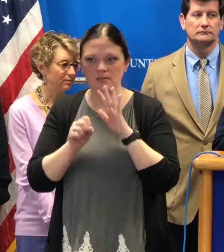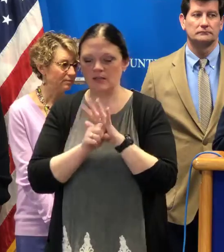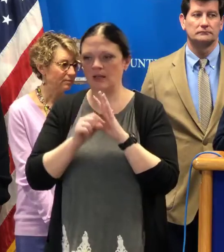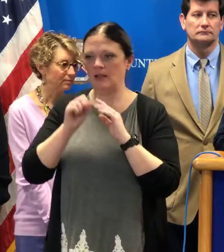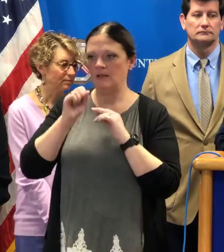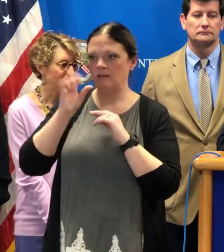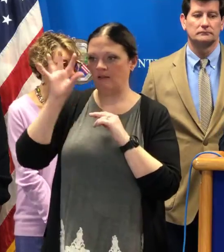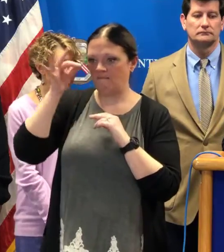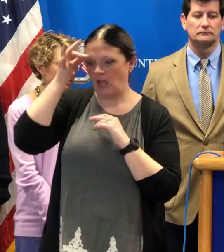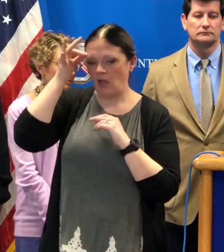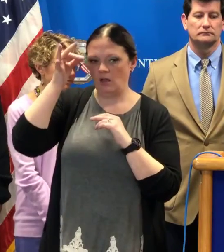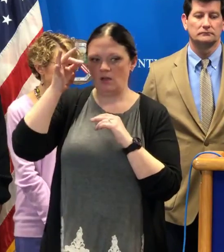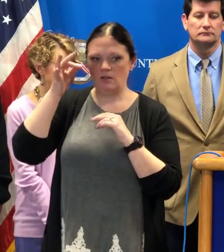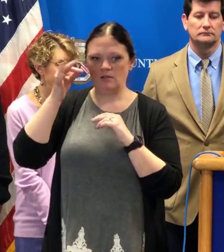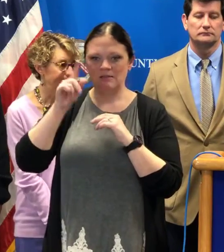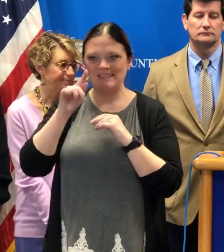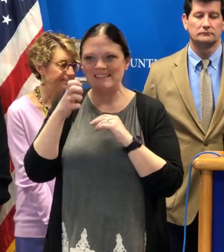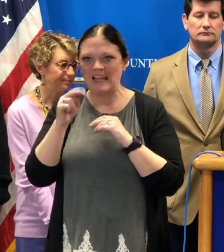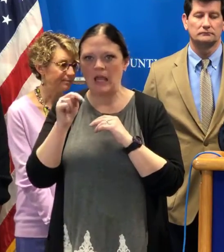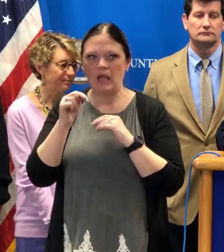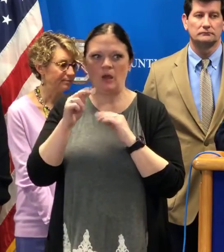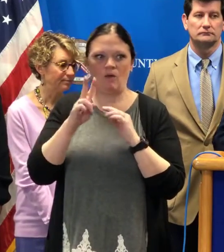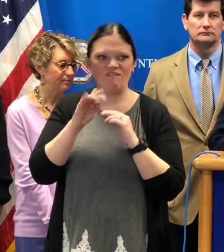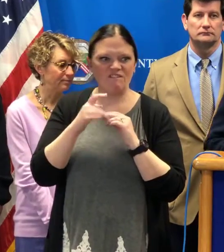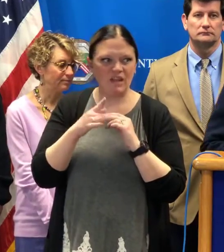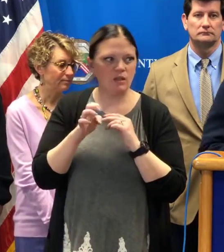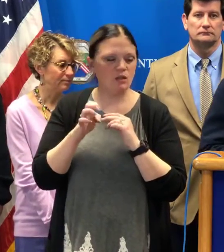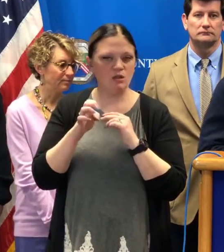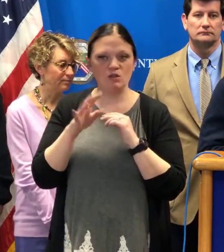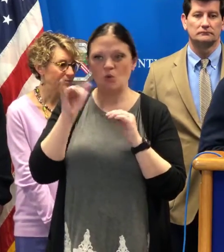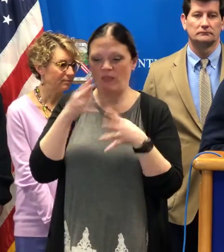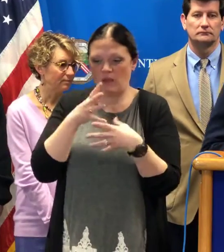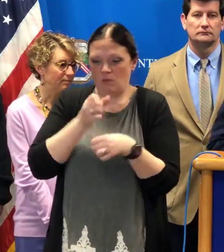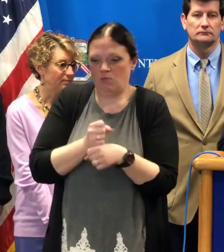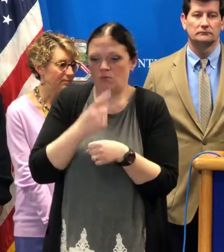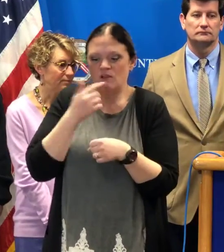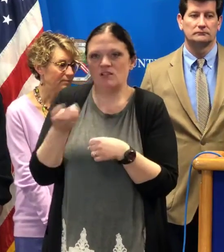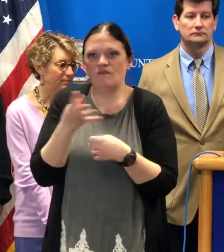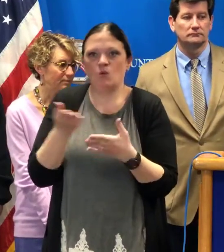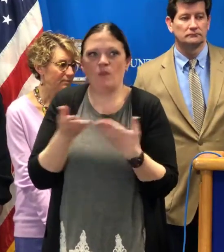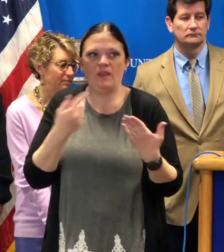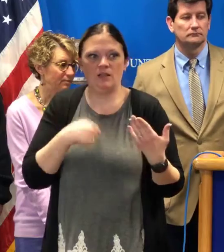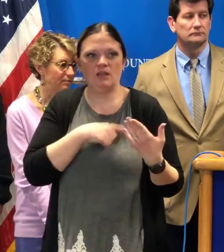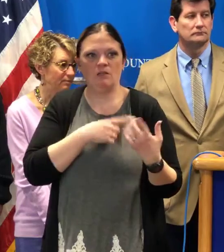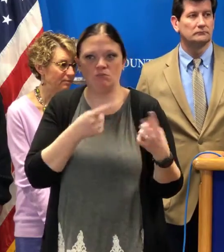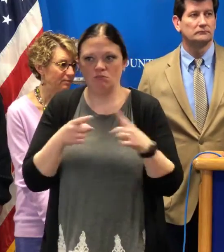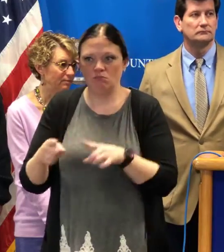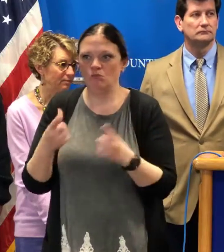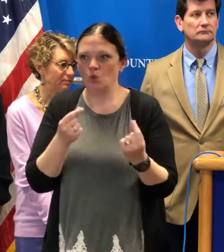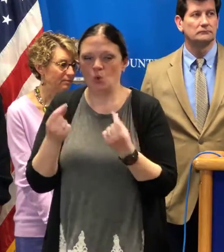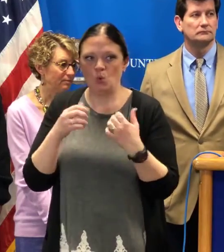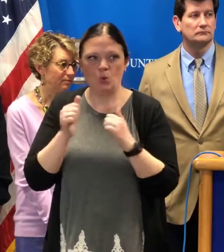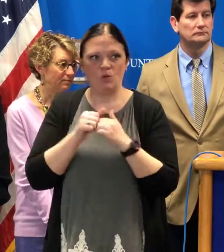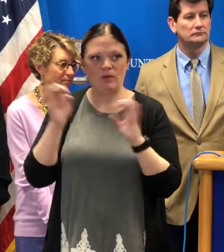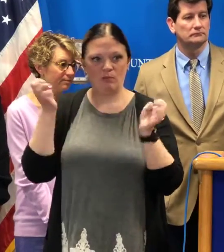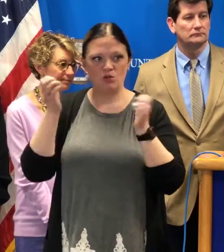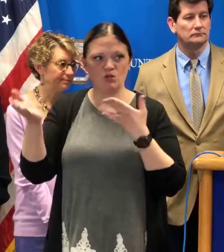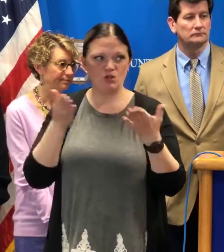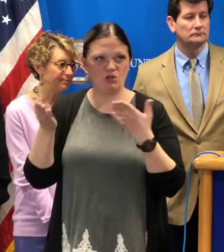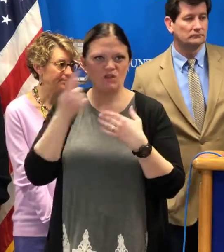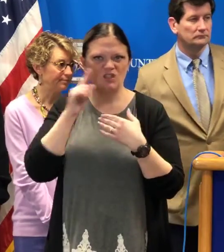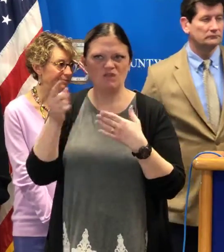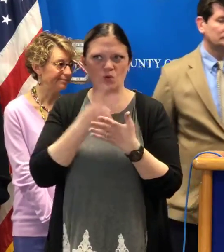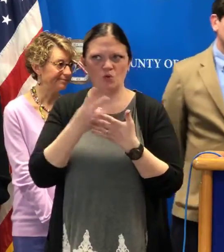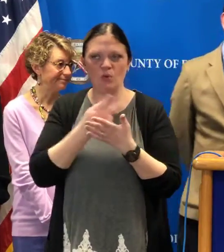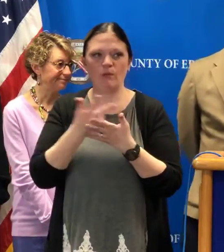and the villages. So that, in a nutshell, is just a few of the things that we've been doing with emergency services over the last probably